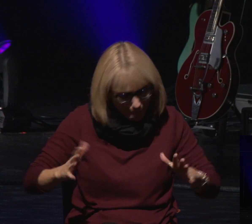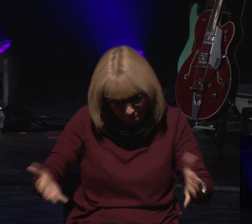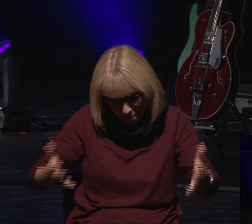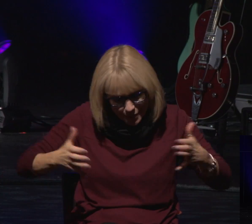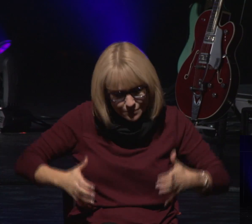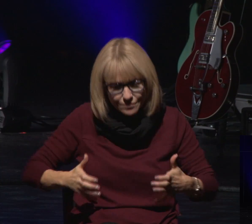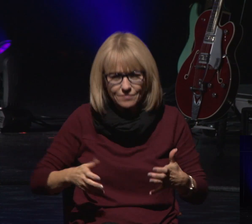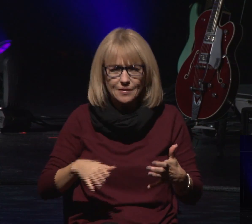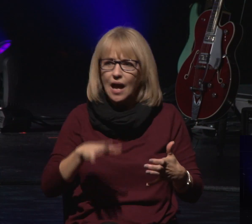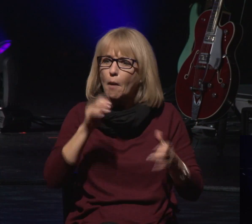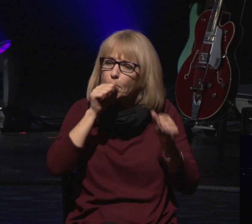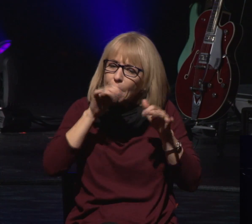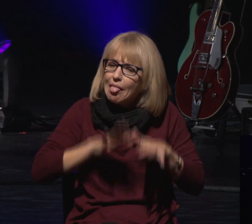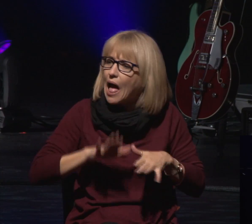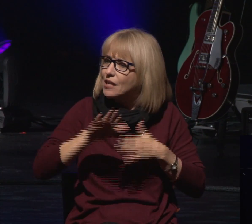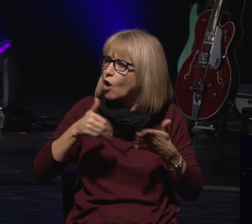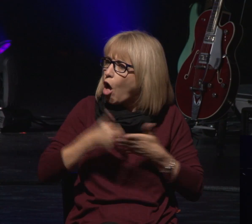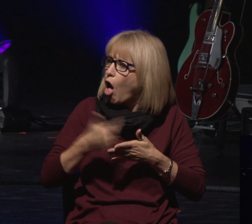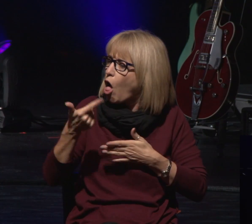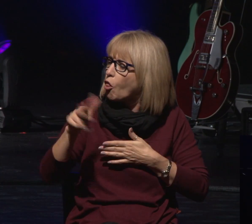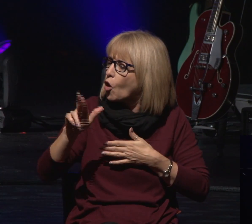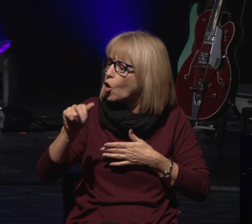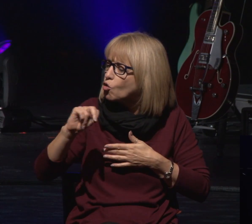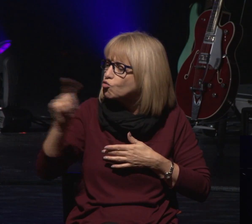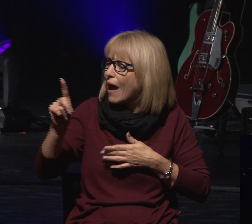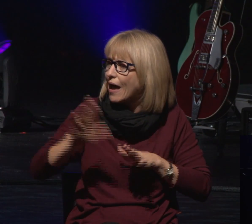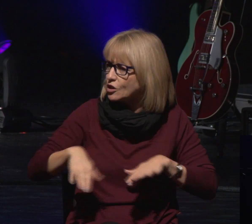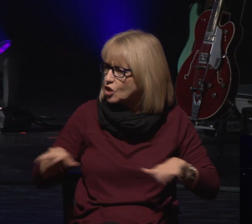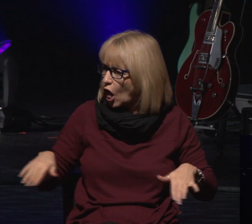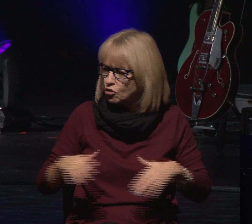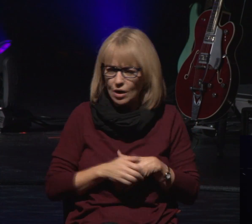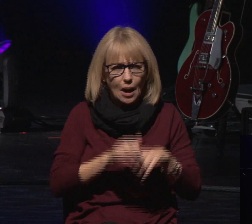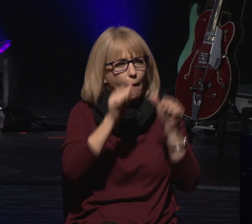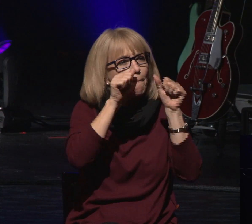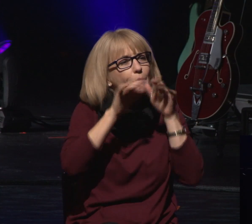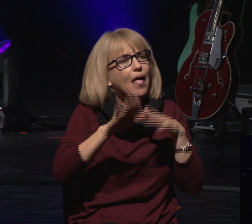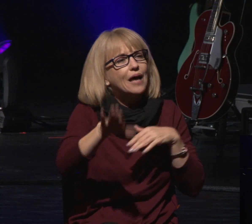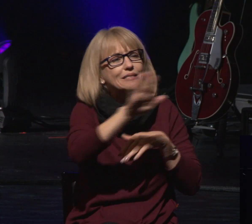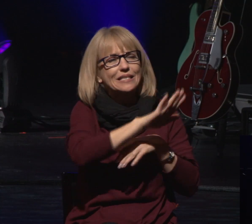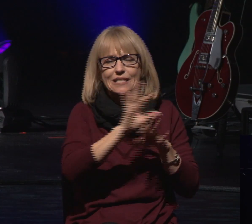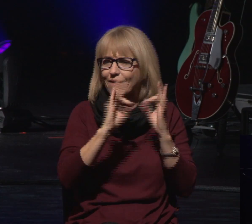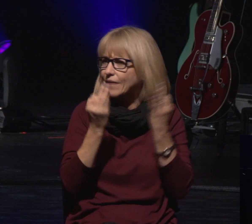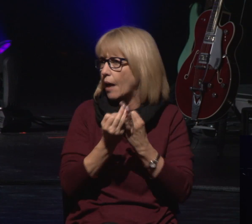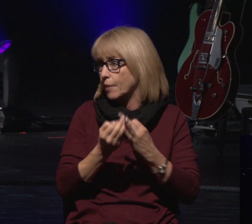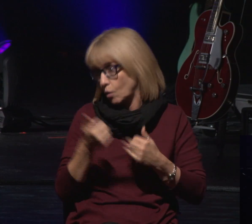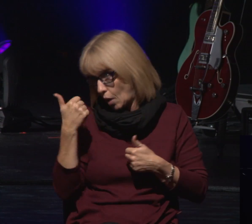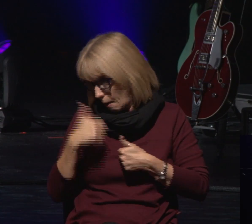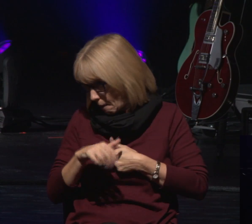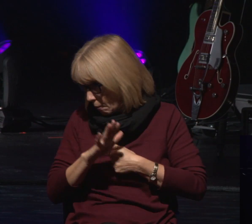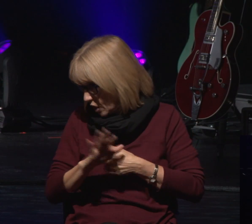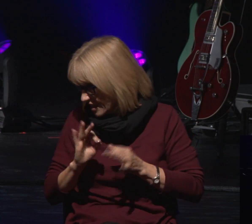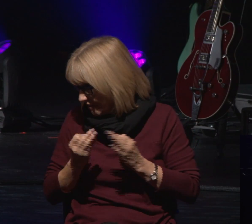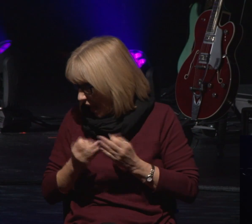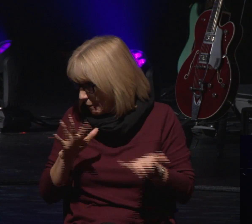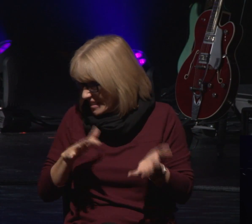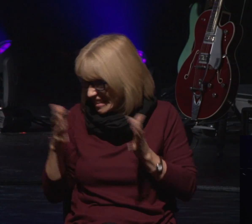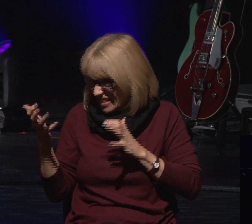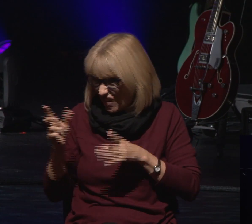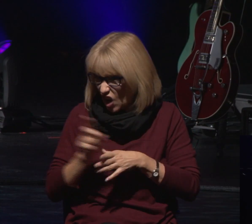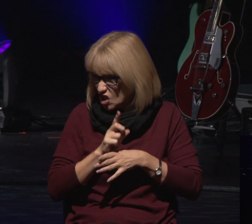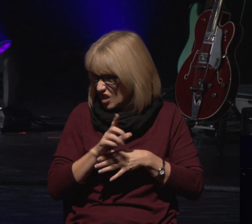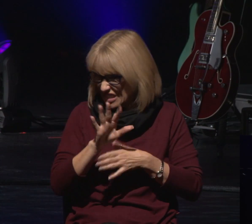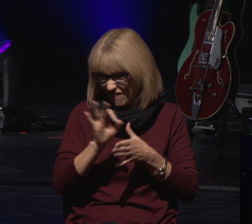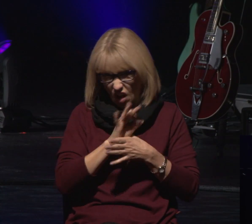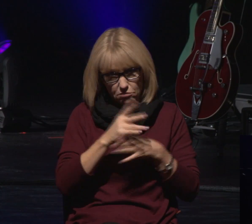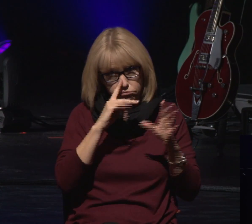giving a blessing over them. His family was still important to him, even though they were a completely dysfunctional family, had all kinds of issues, all kinds